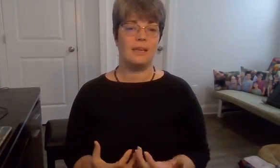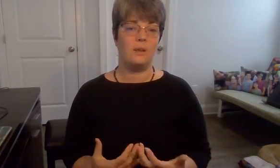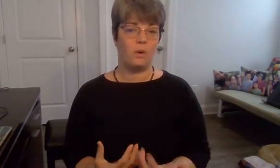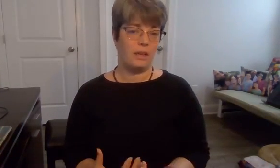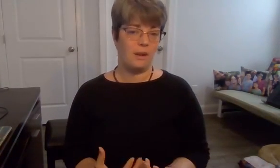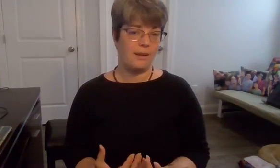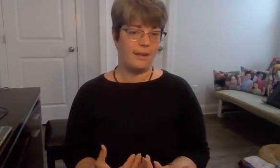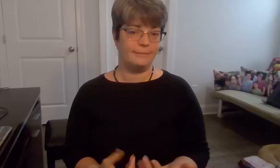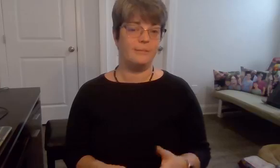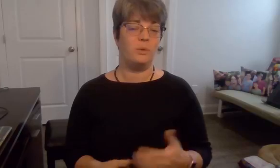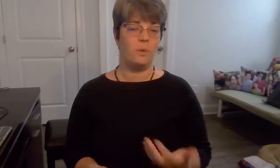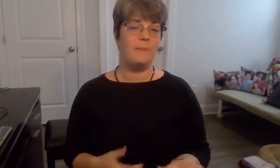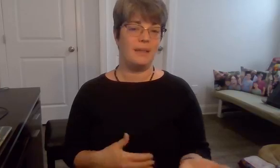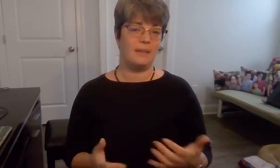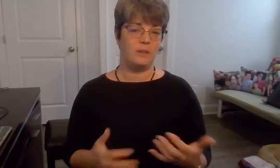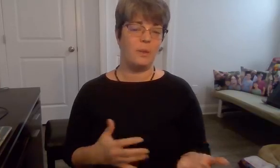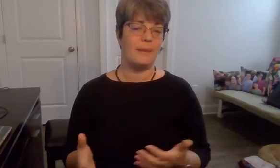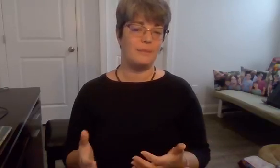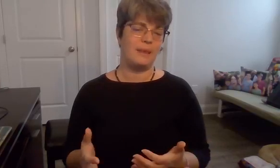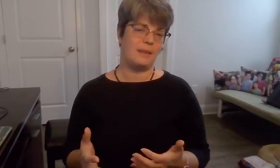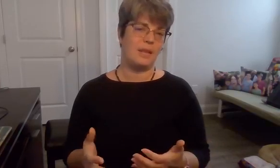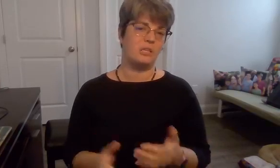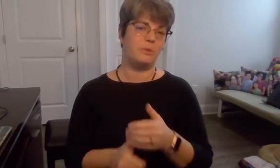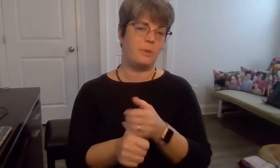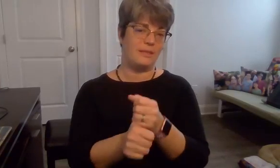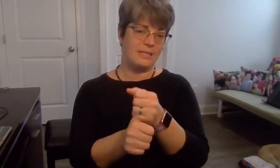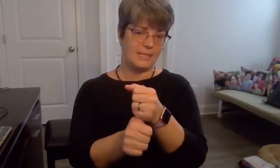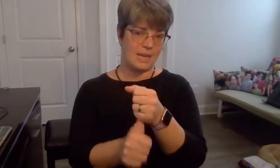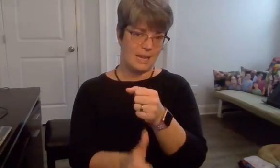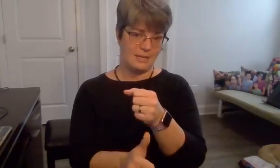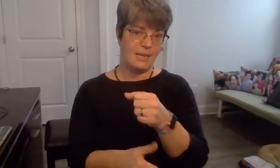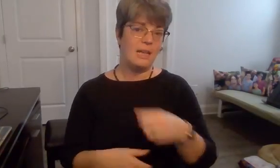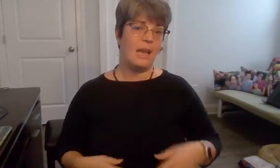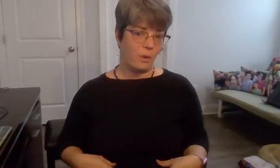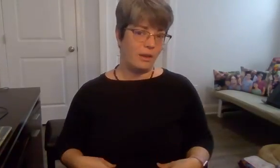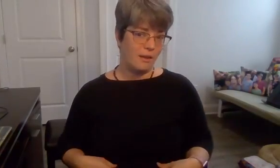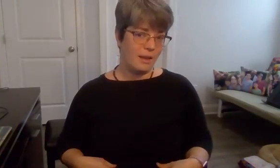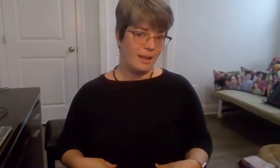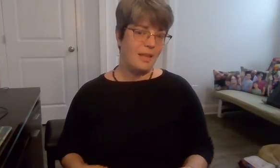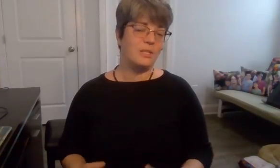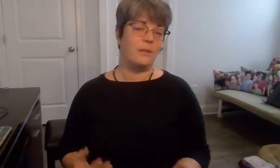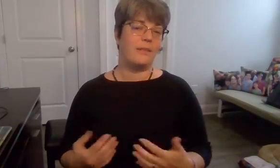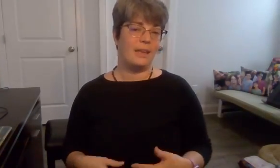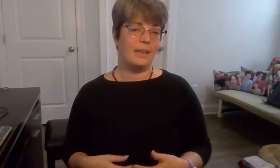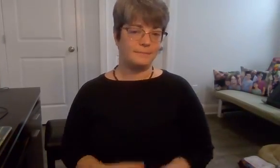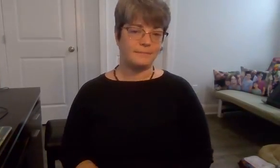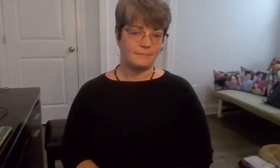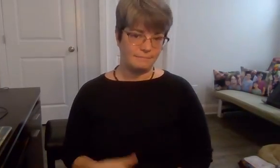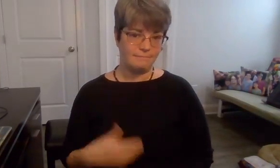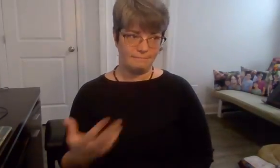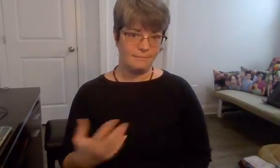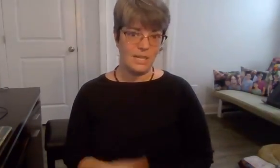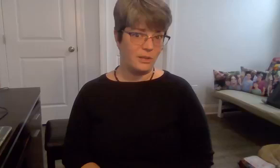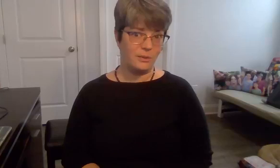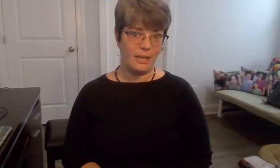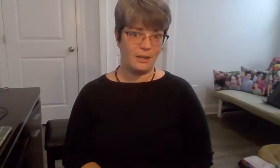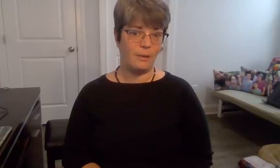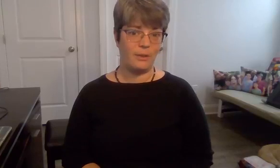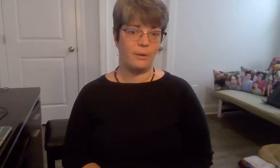kid working on it, you want them to make the connection between this sign and working on it, so that they can tell you later when they're working